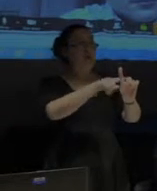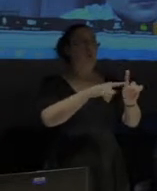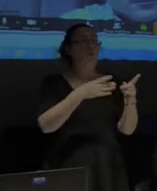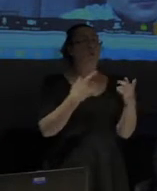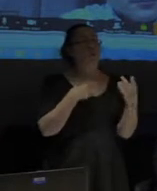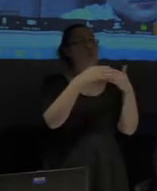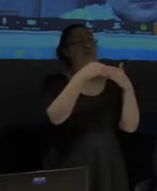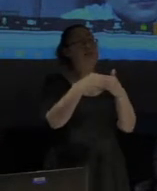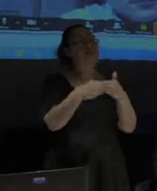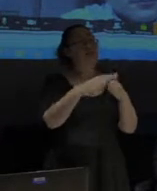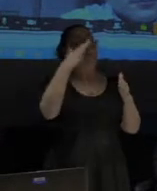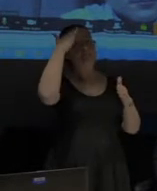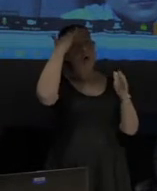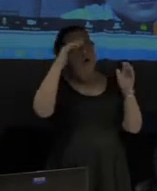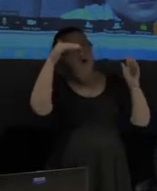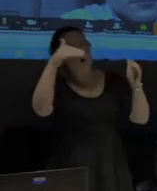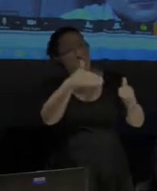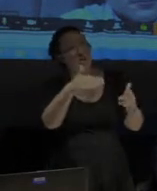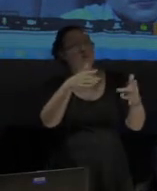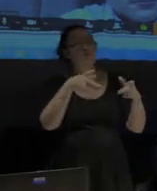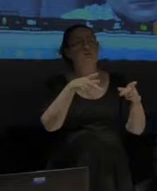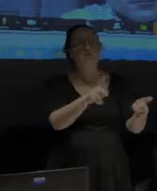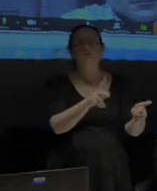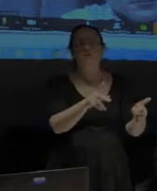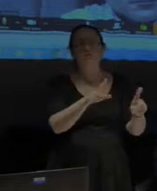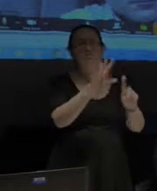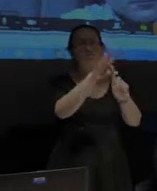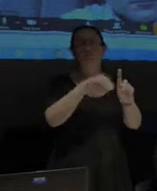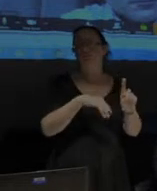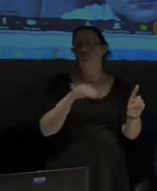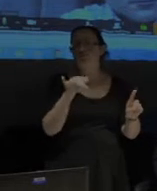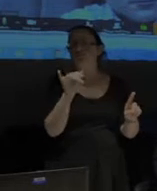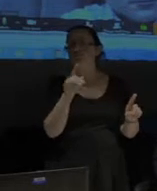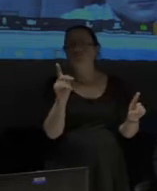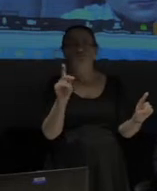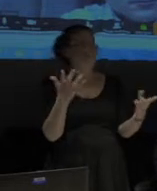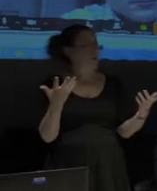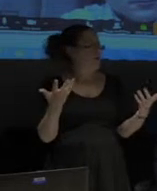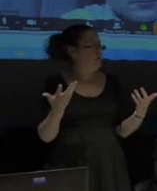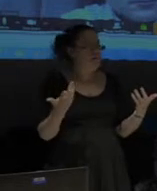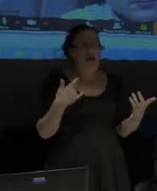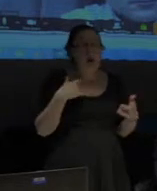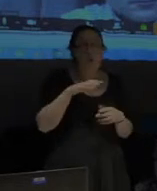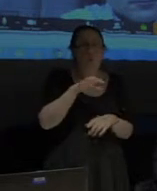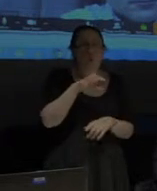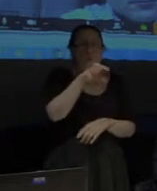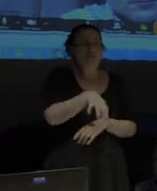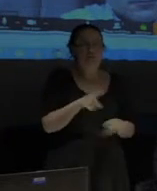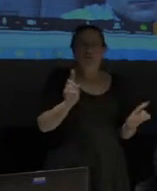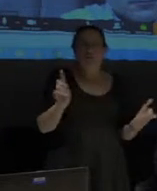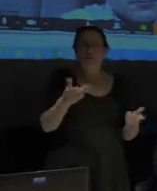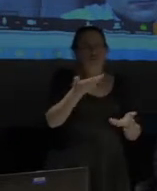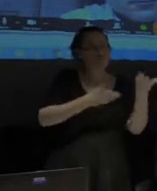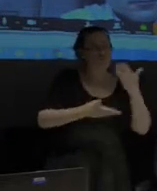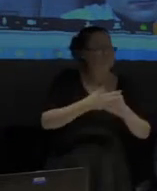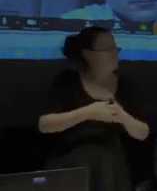Where do we sit in this? I'm intrigued to who wants to go first.